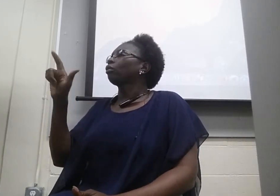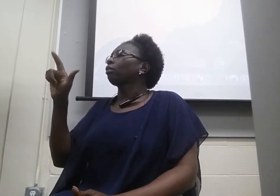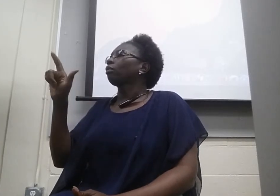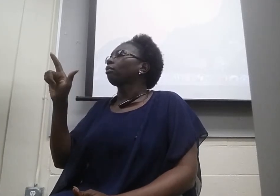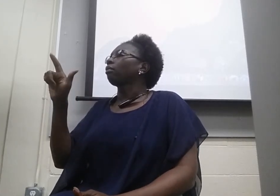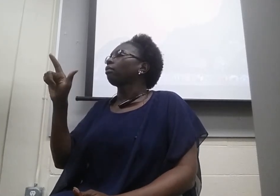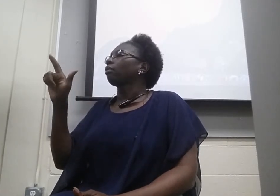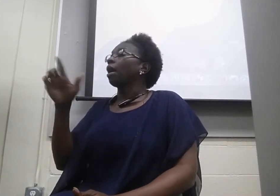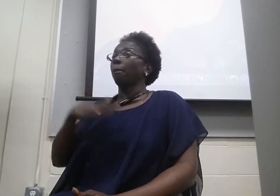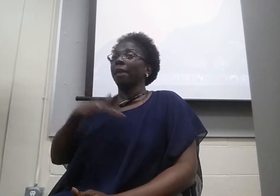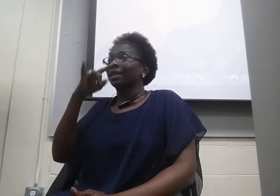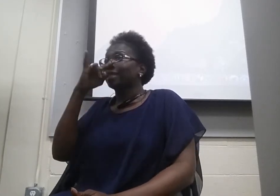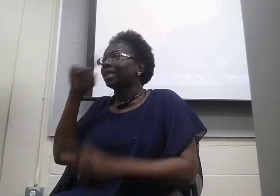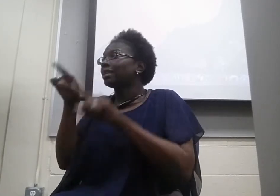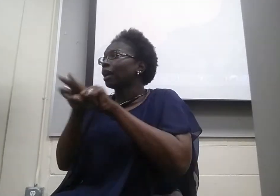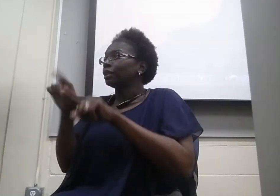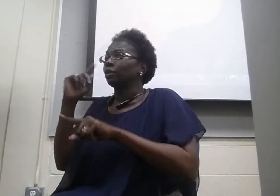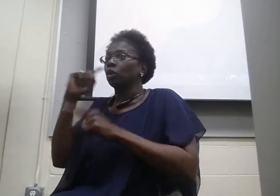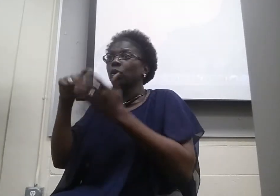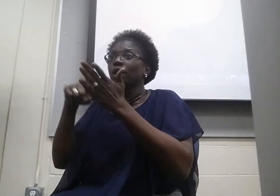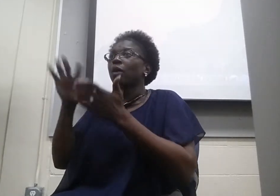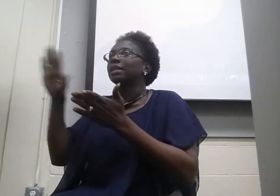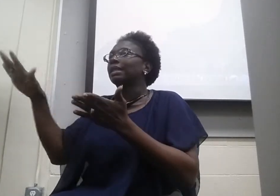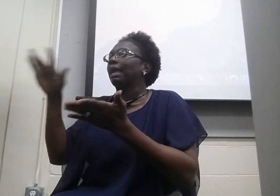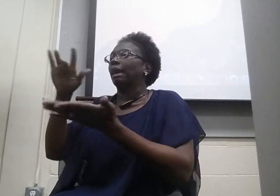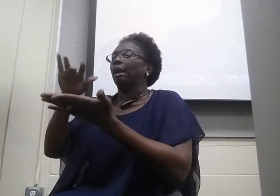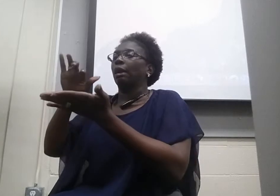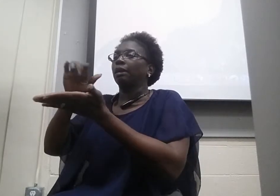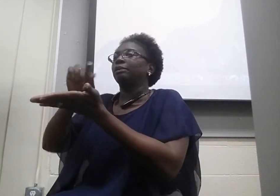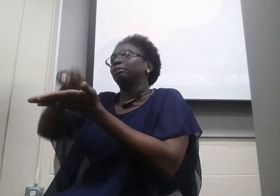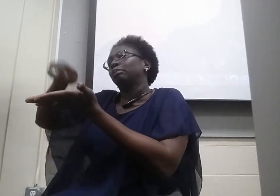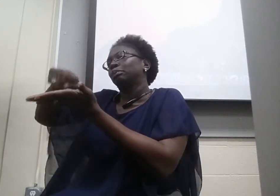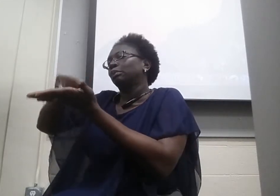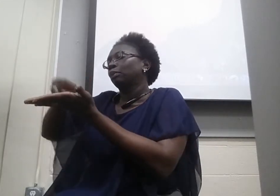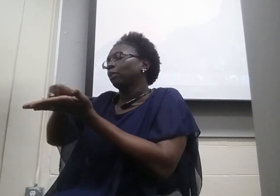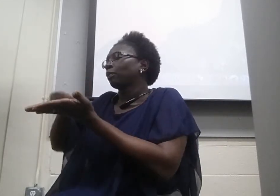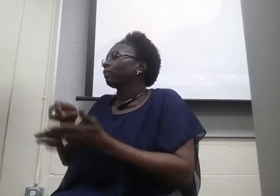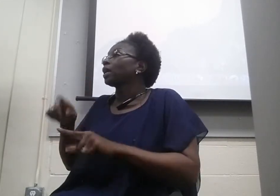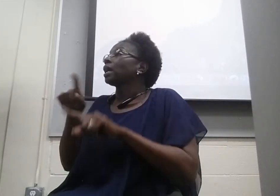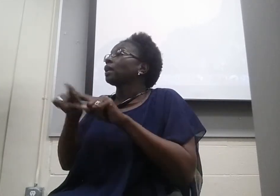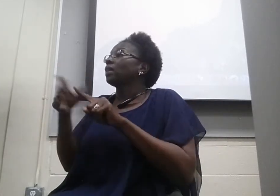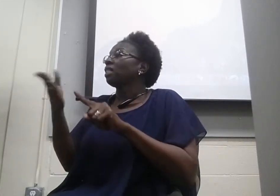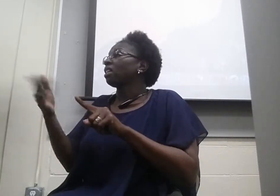scribbles all over it, and stuff that I have that I'm writing or designing or sketching or whatnot.